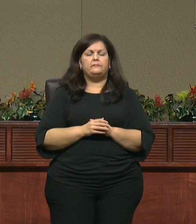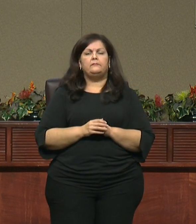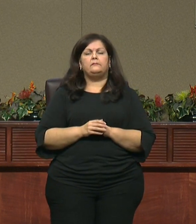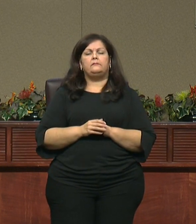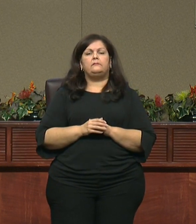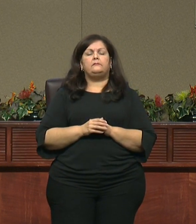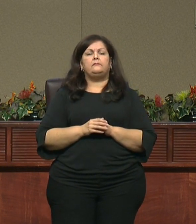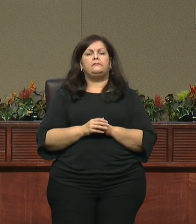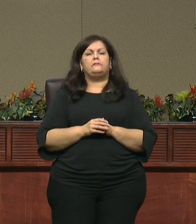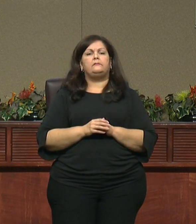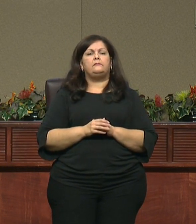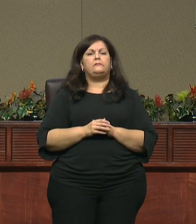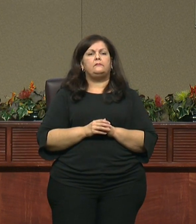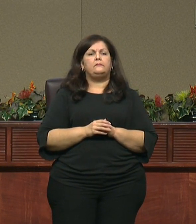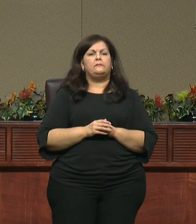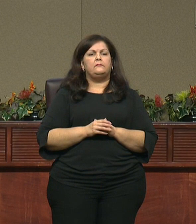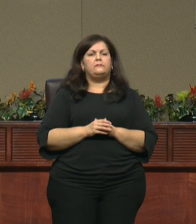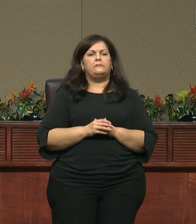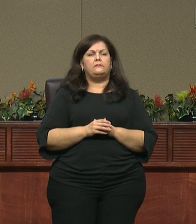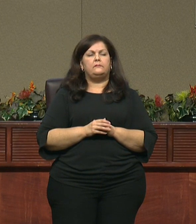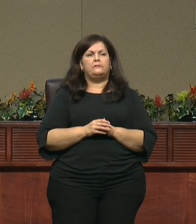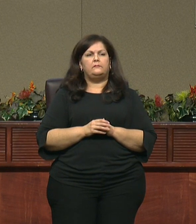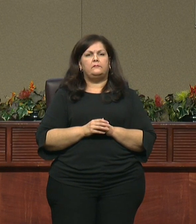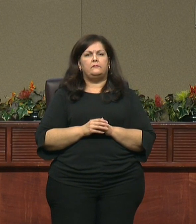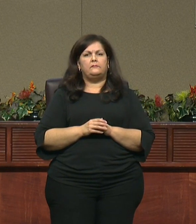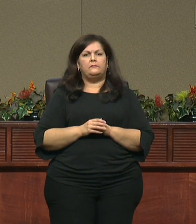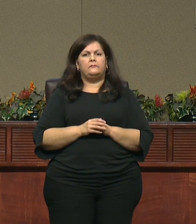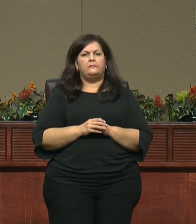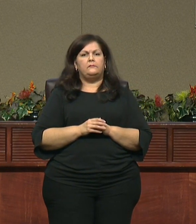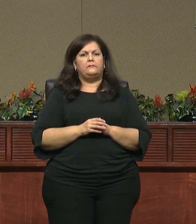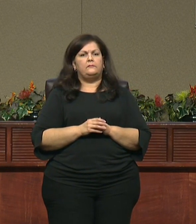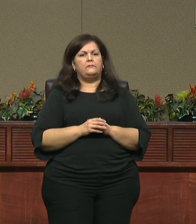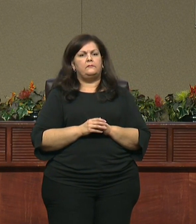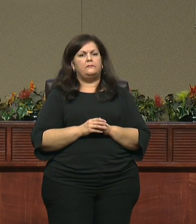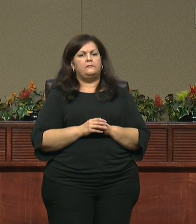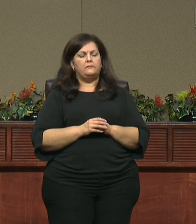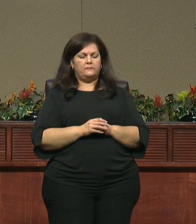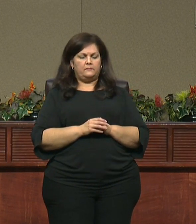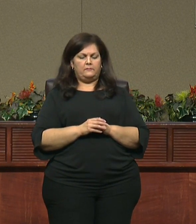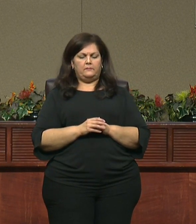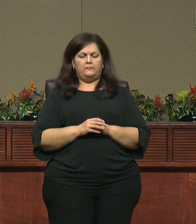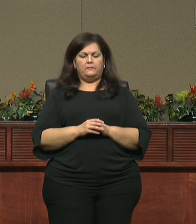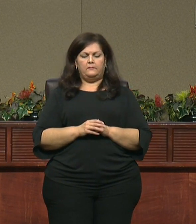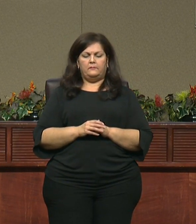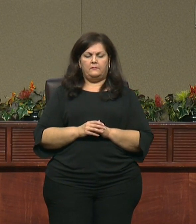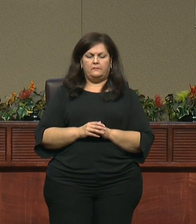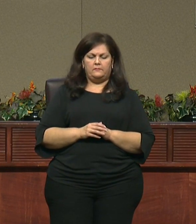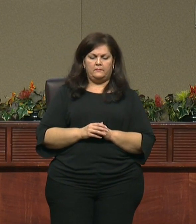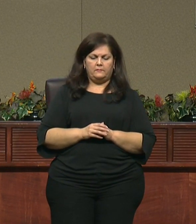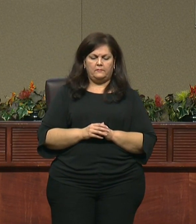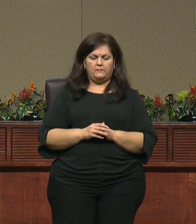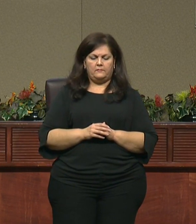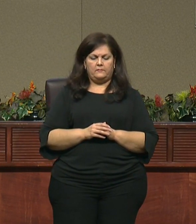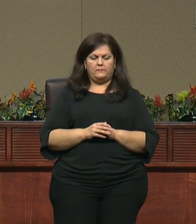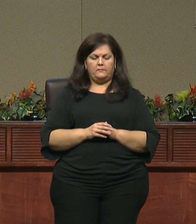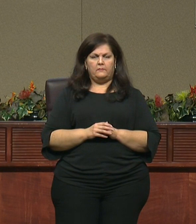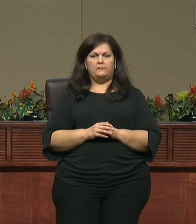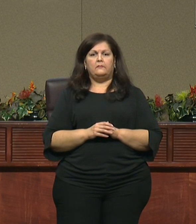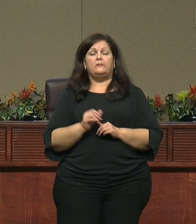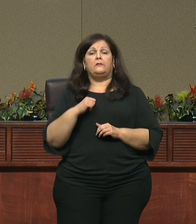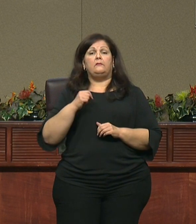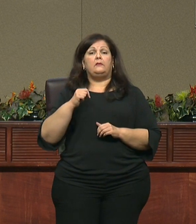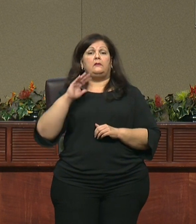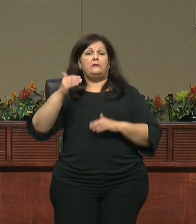And in terms of taking safety precautions, we do invite our